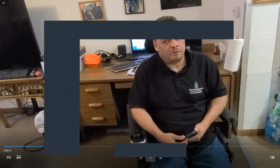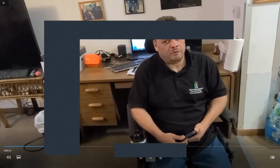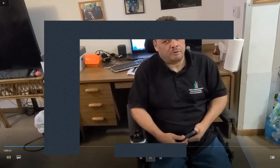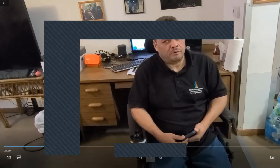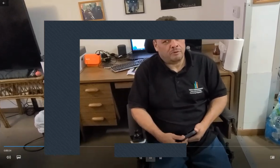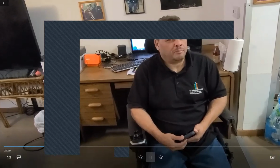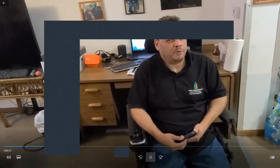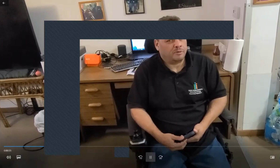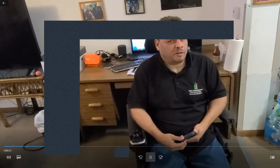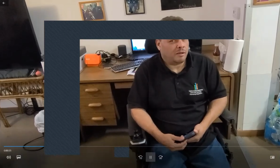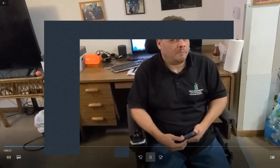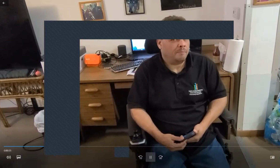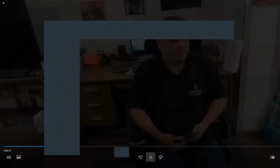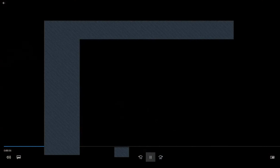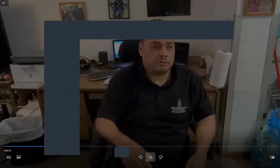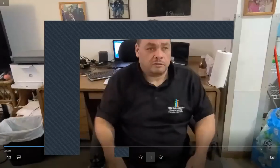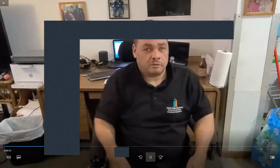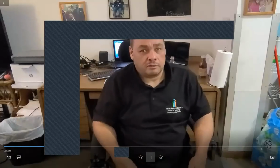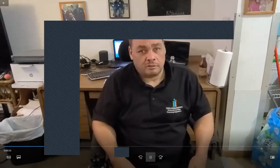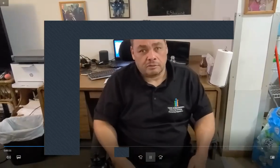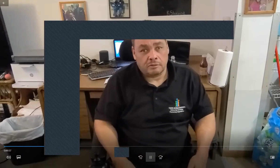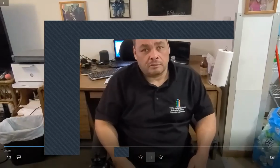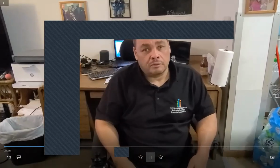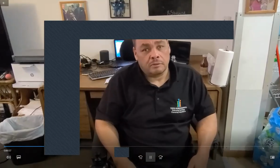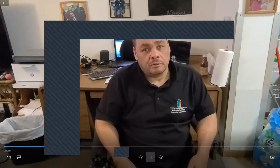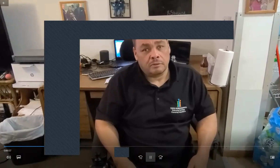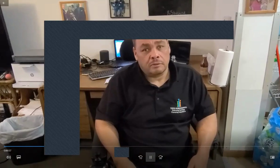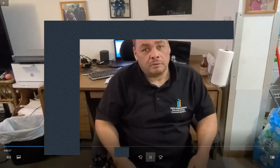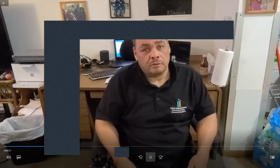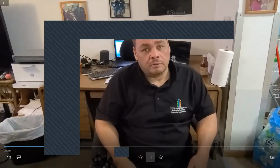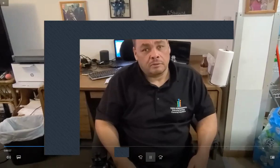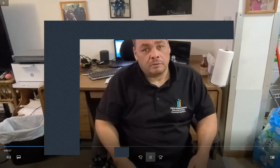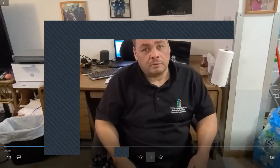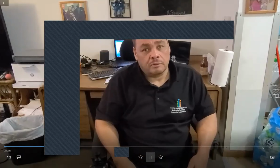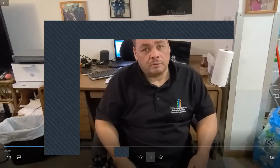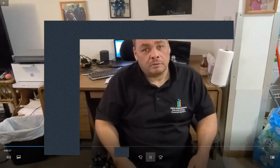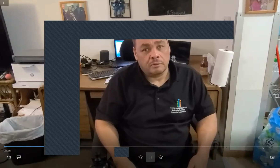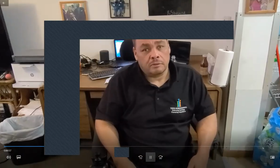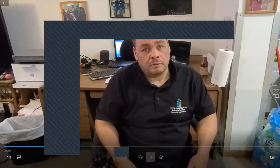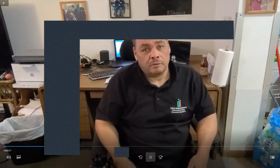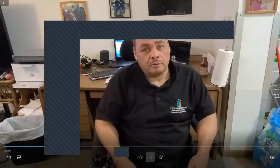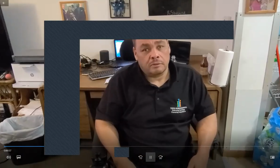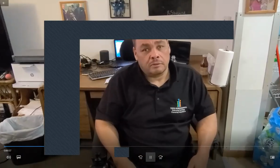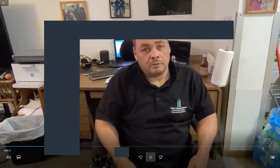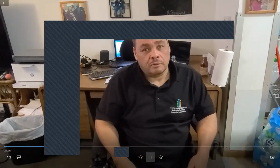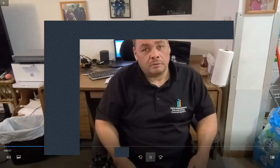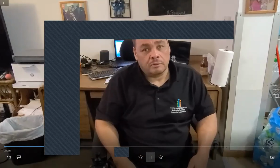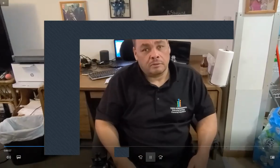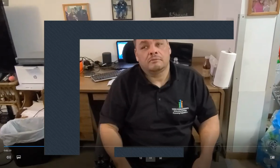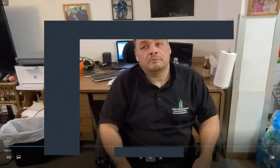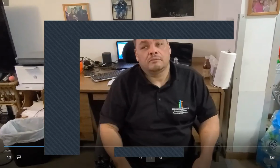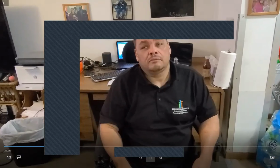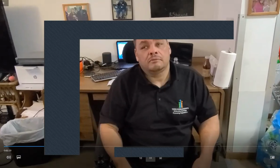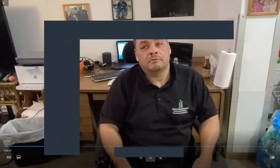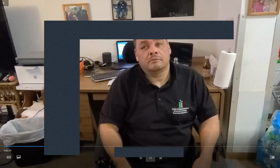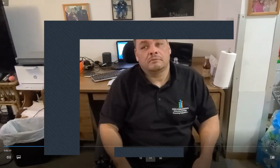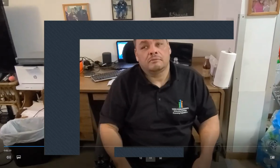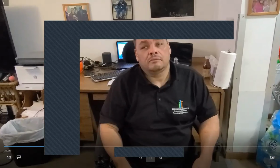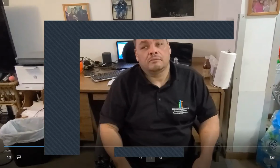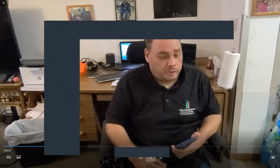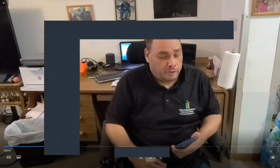bus arrives at the bus stop. Now, did you tell the app where you wanted to go? No. Okay. So you were just looking for 'Cause buses that are